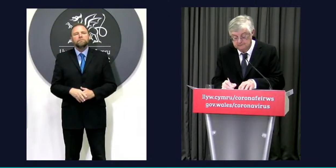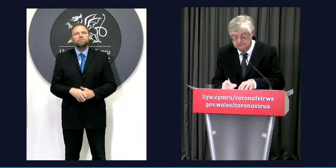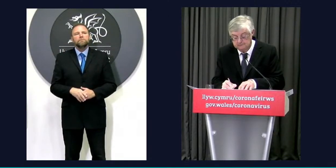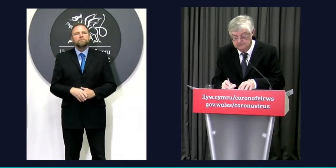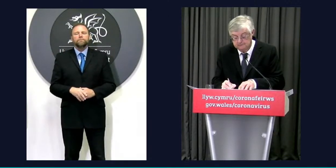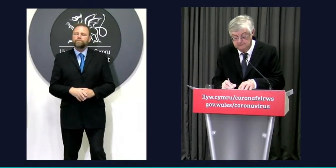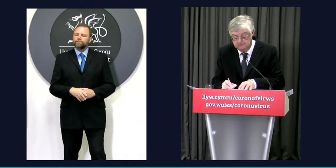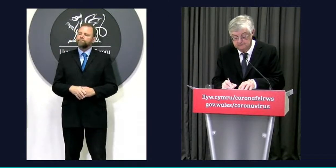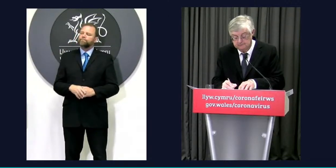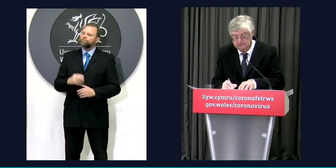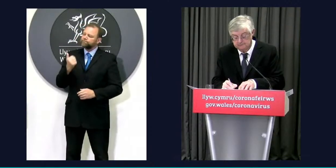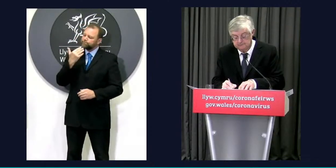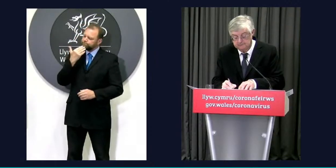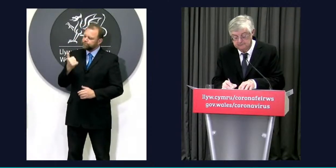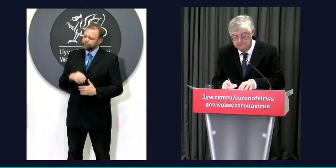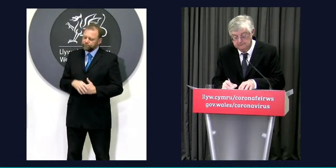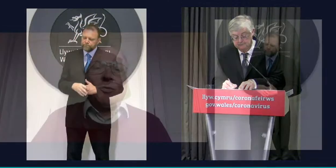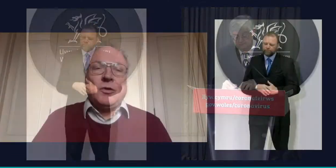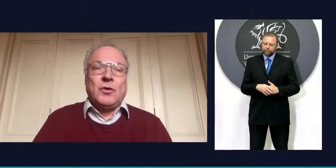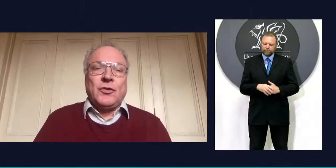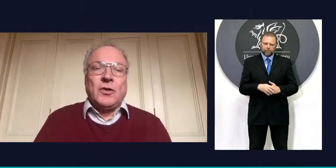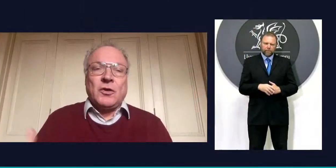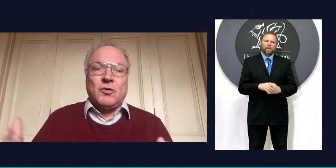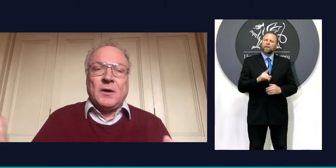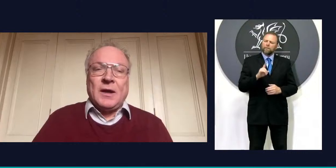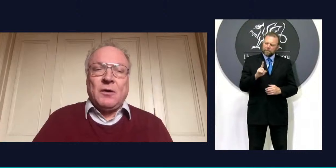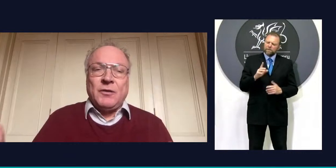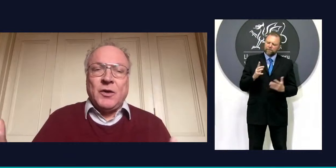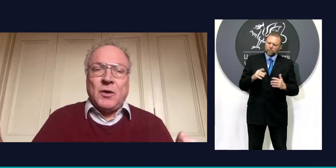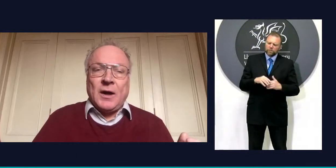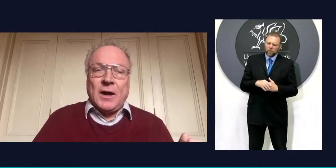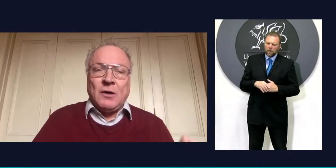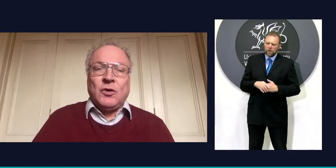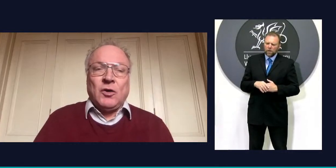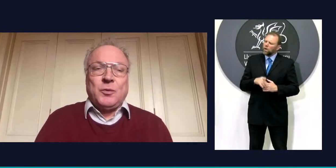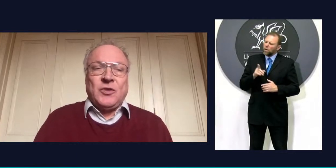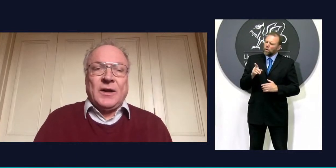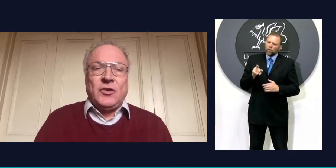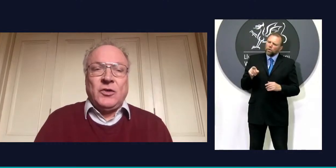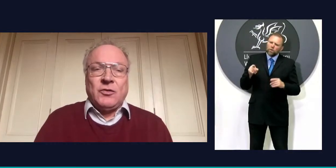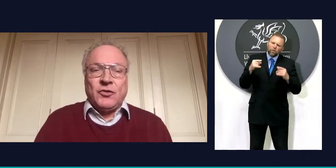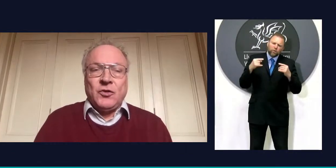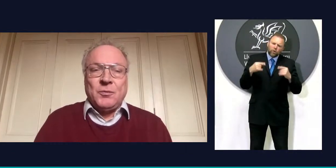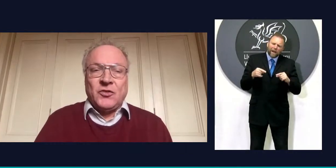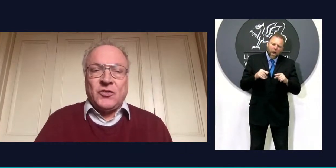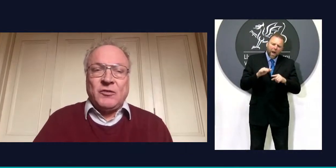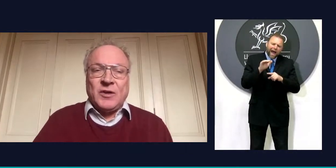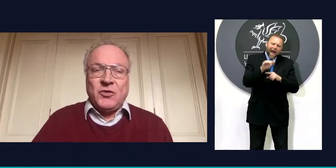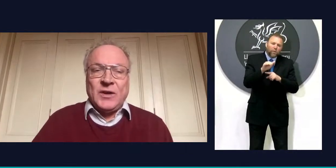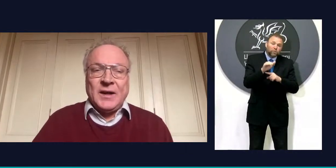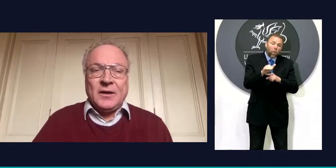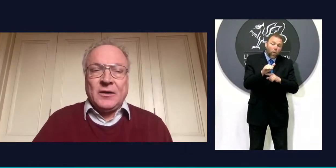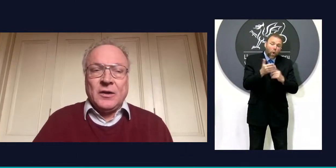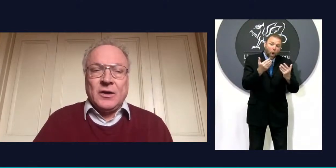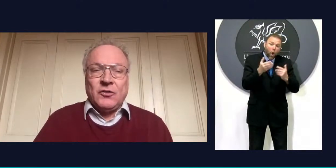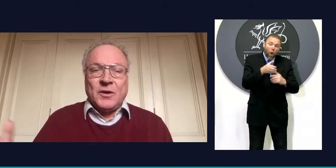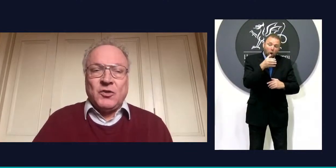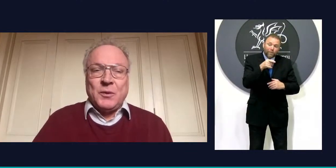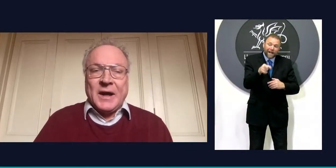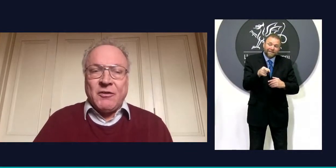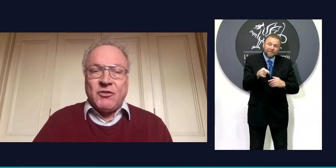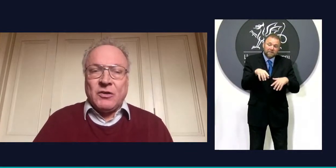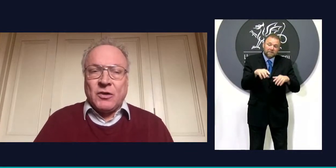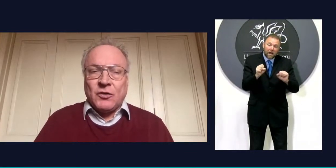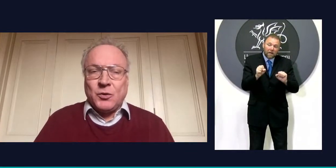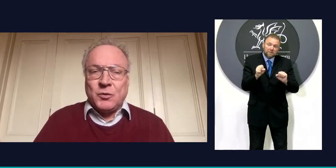Thank you. But you're also, of course, you're not going to allow even outdoor hospitality to resume at the same time as in England. So